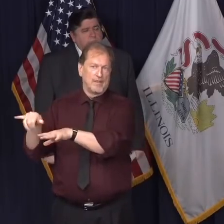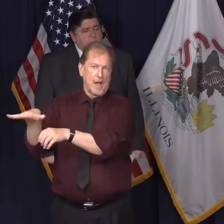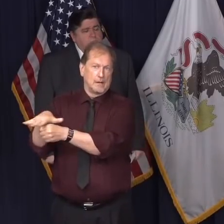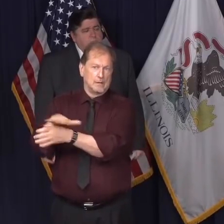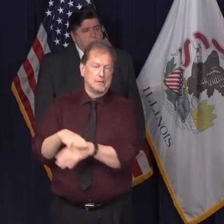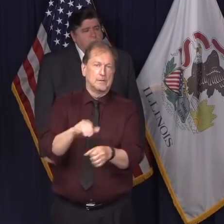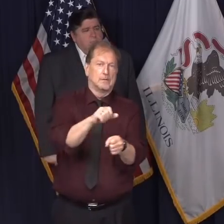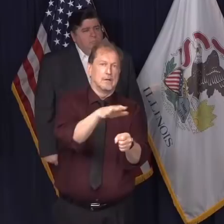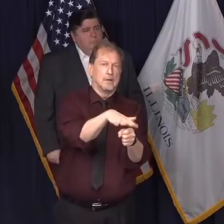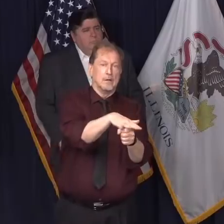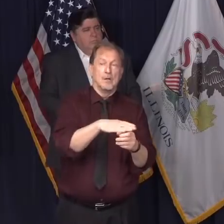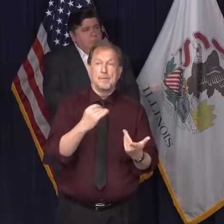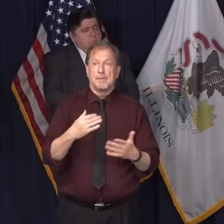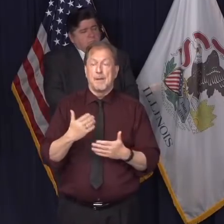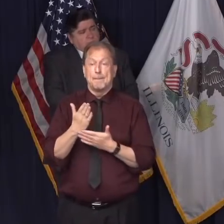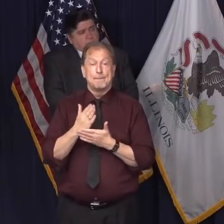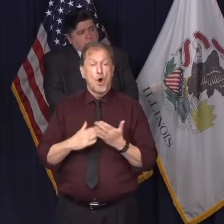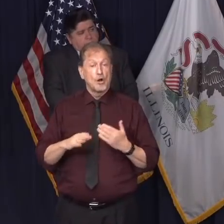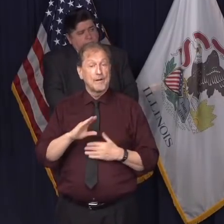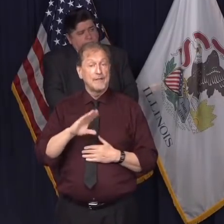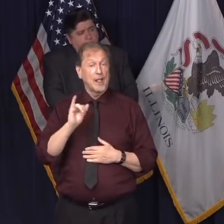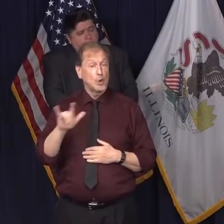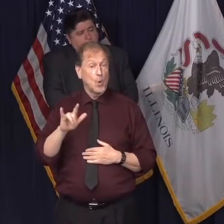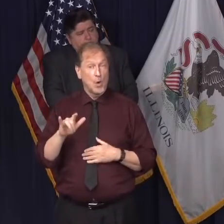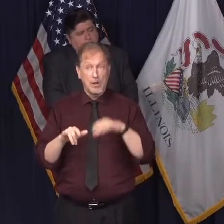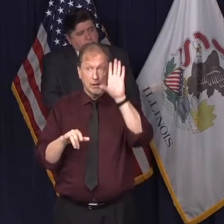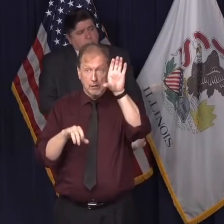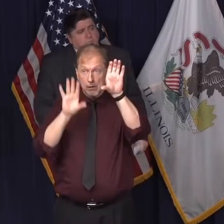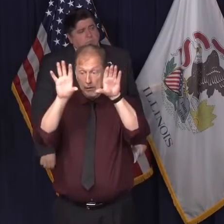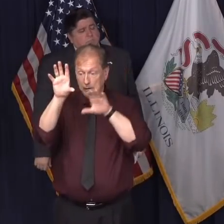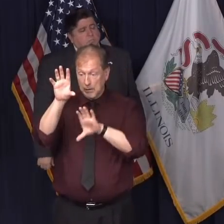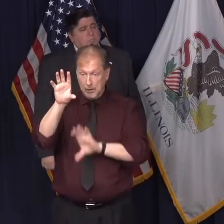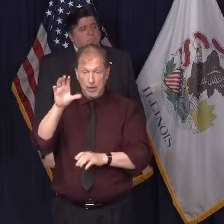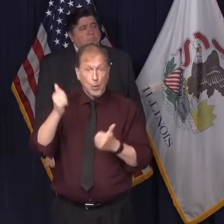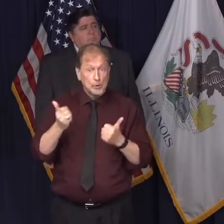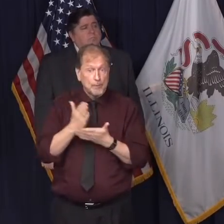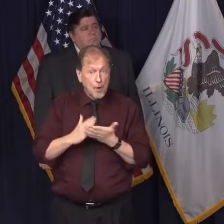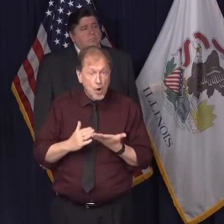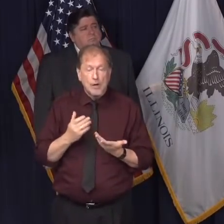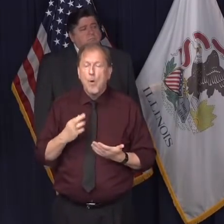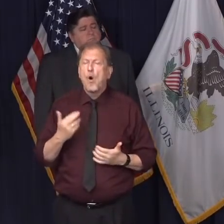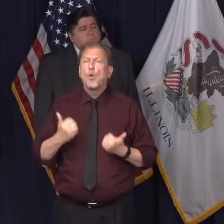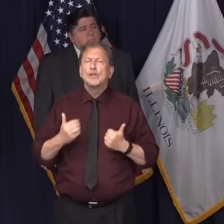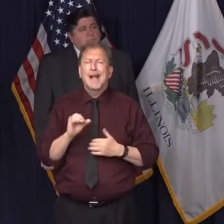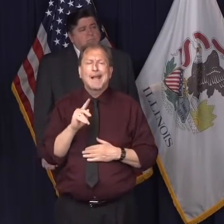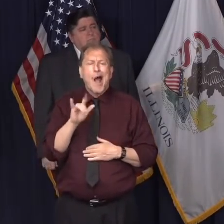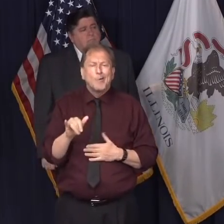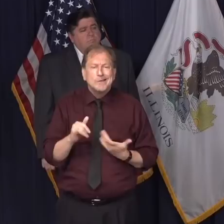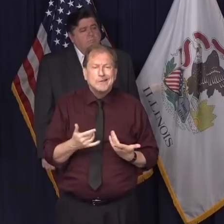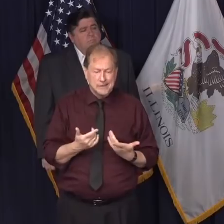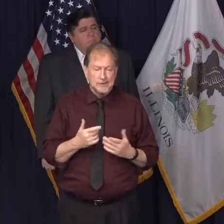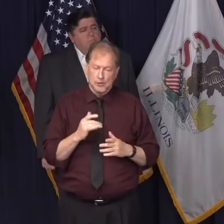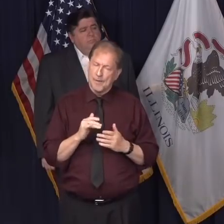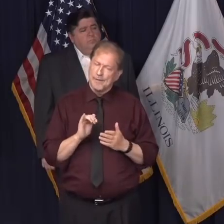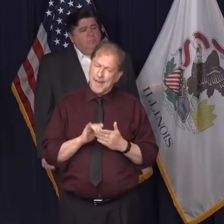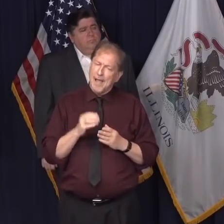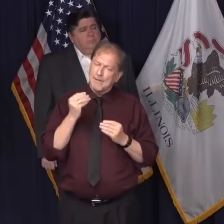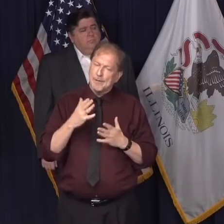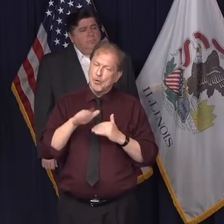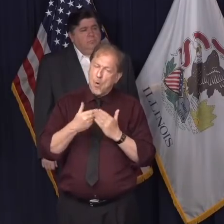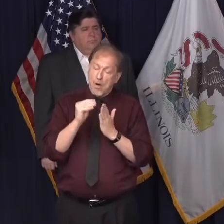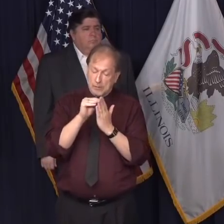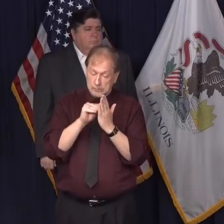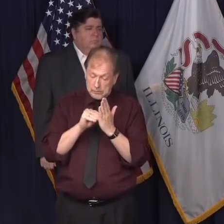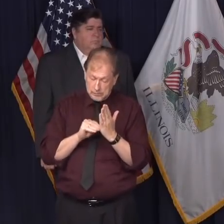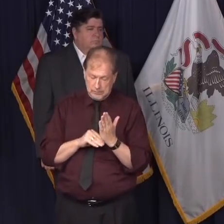restore regions it belongs to, or which county had this positive. So again, all of that information is essential. The